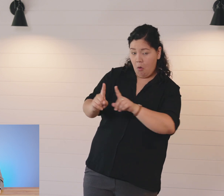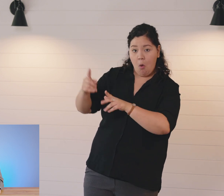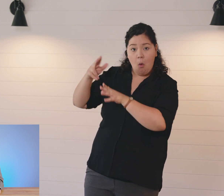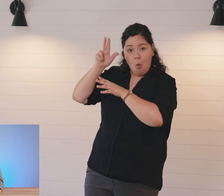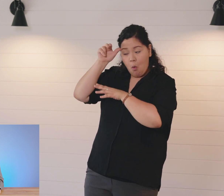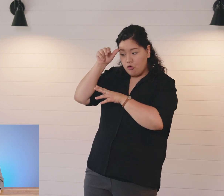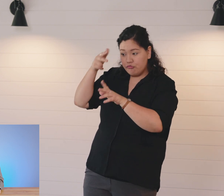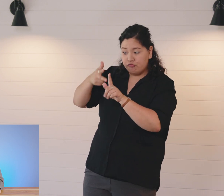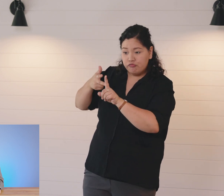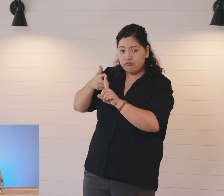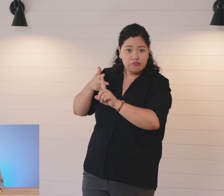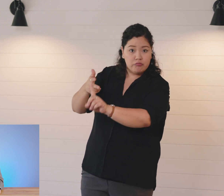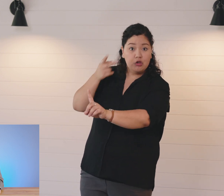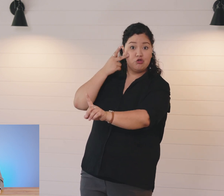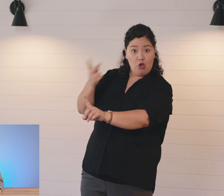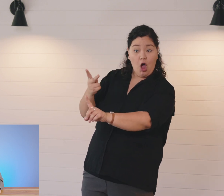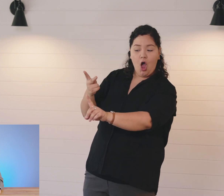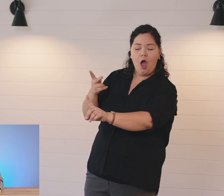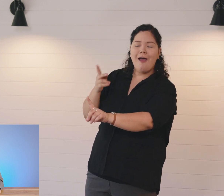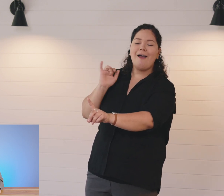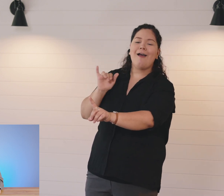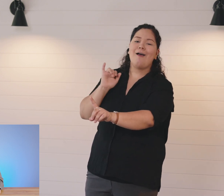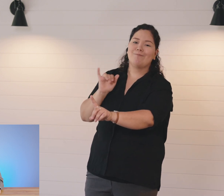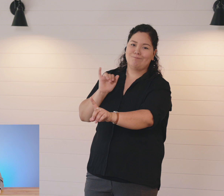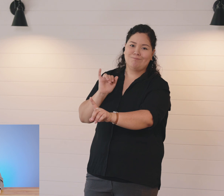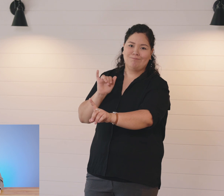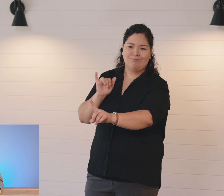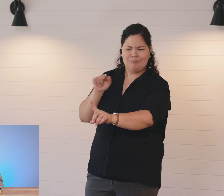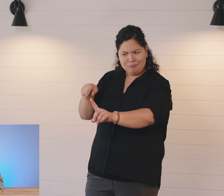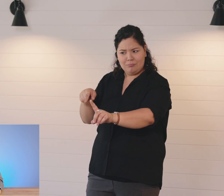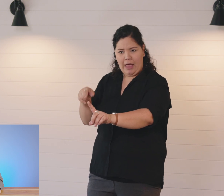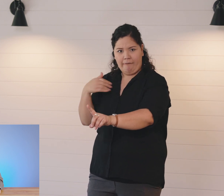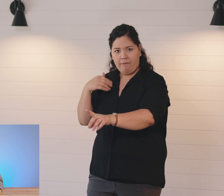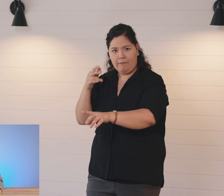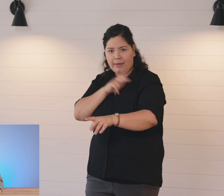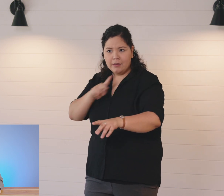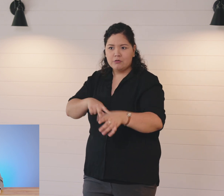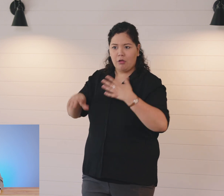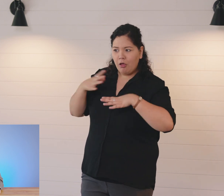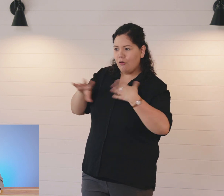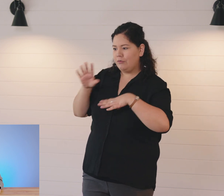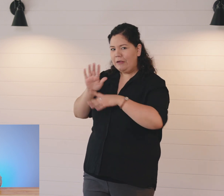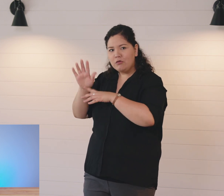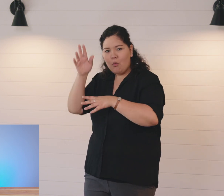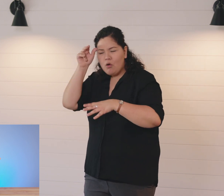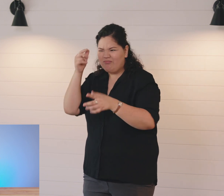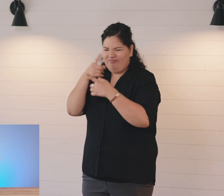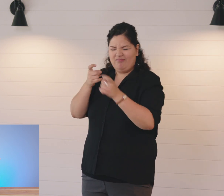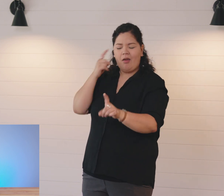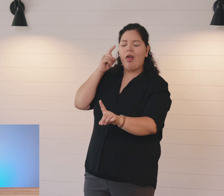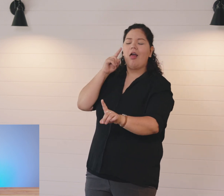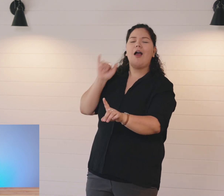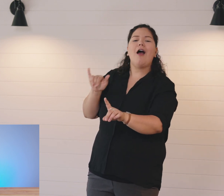this man leading another man who's dressed as the king and on the king's horse through the city, and she